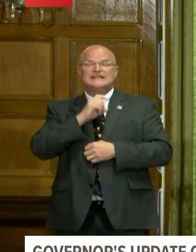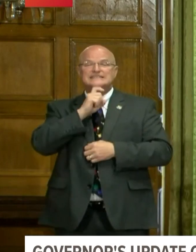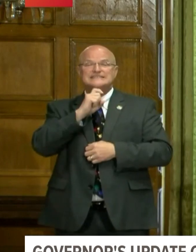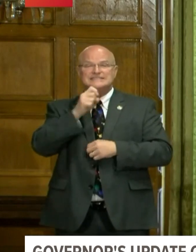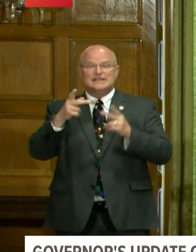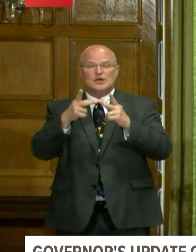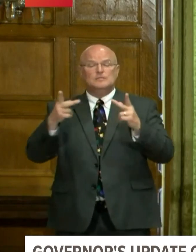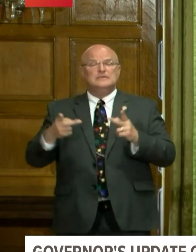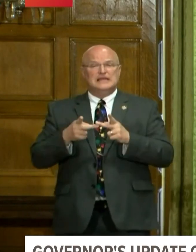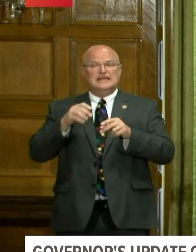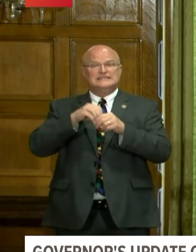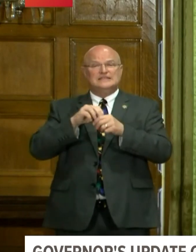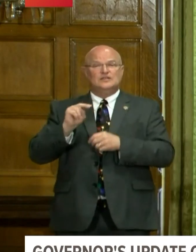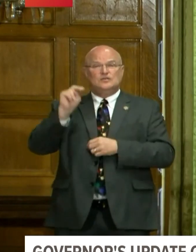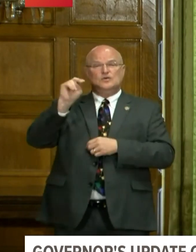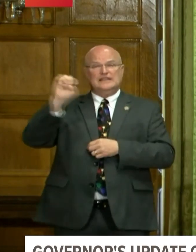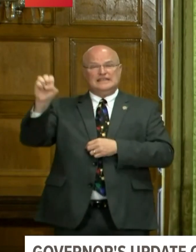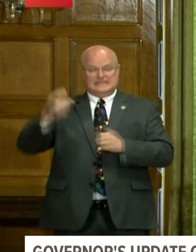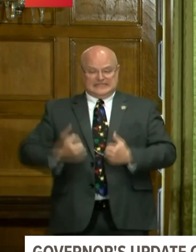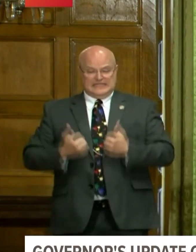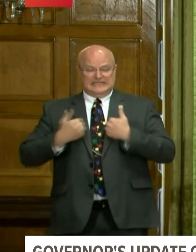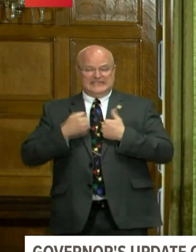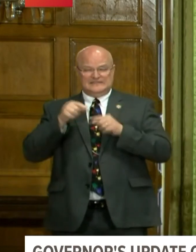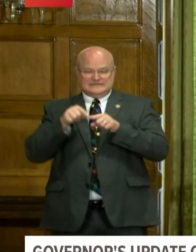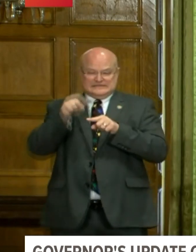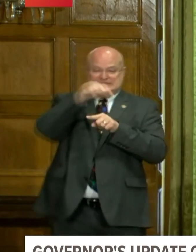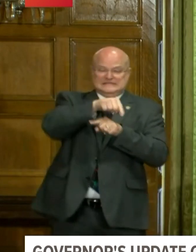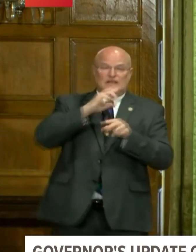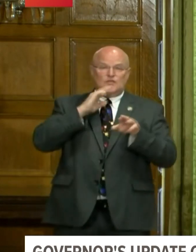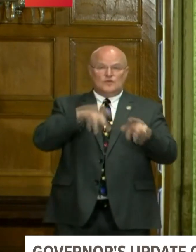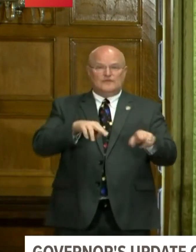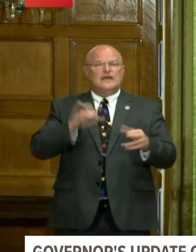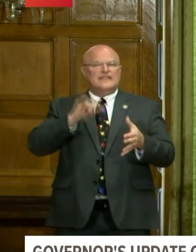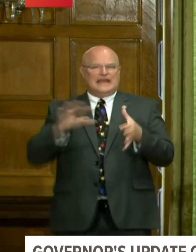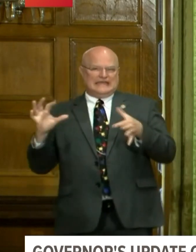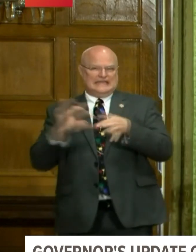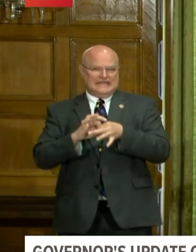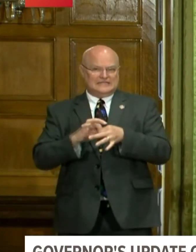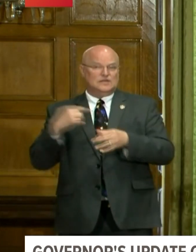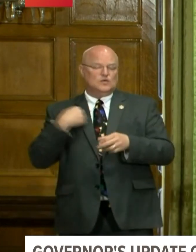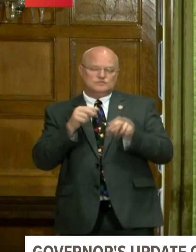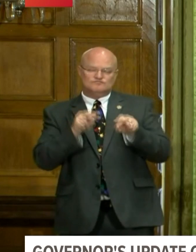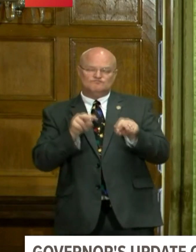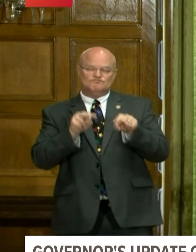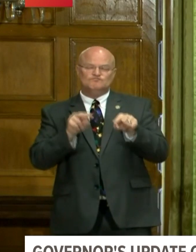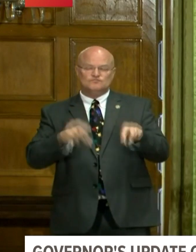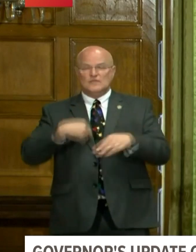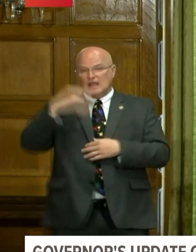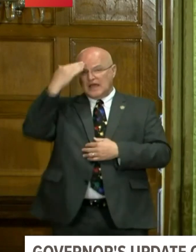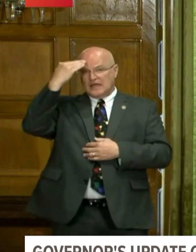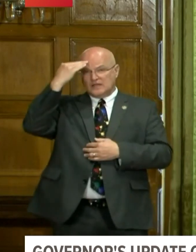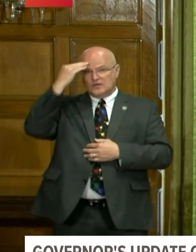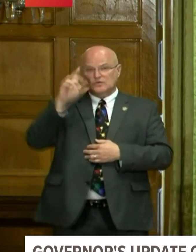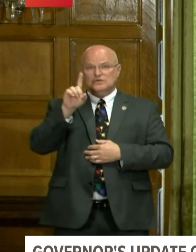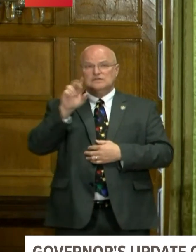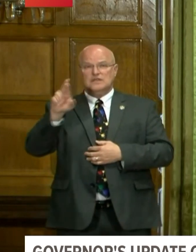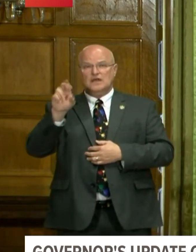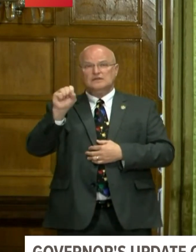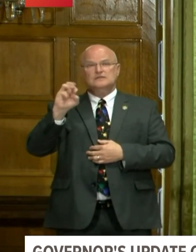plants in northeast Arkansas that live in Dyersburg. And so there is that connection there. So we do watch that. I know Dr. Smith is